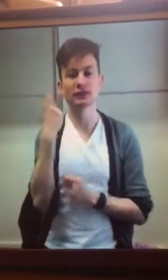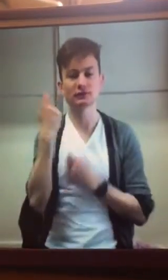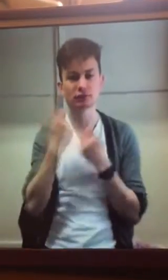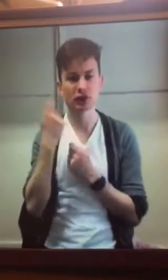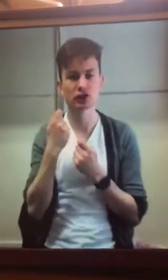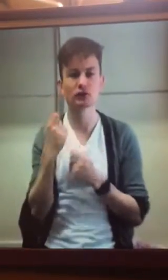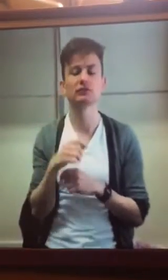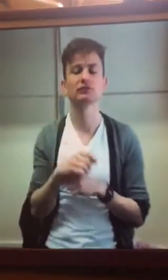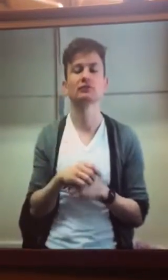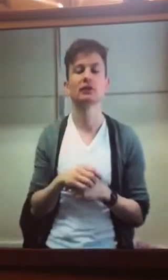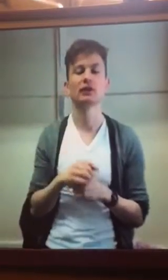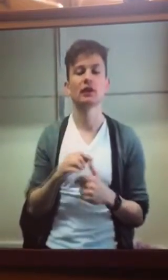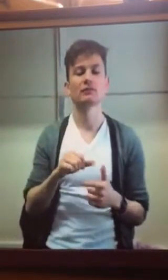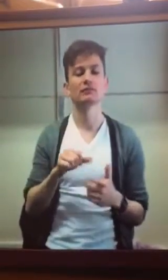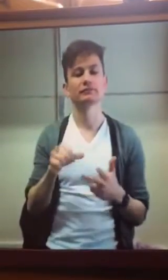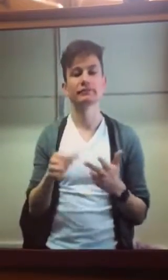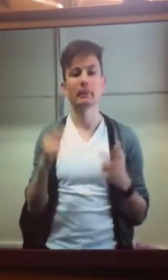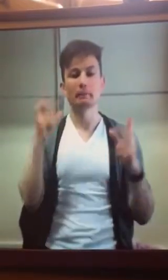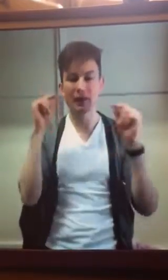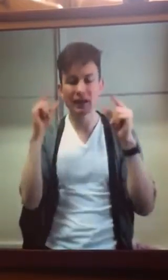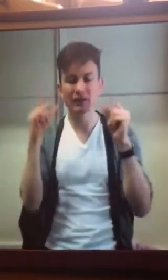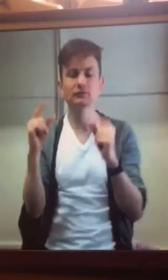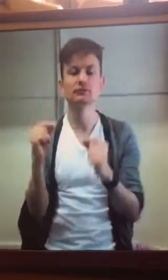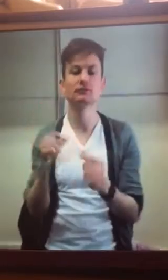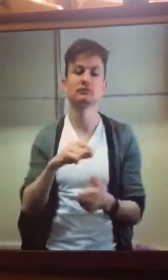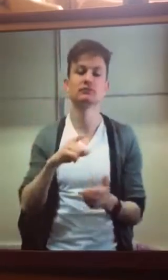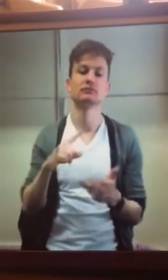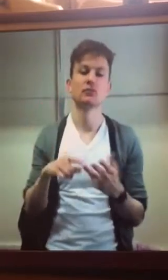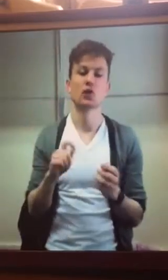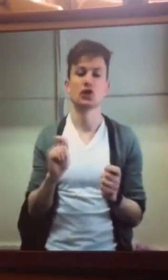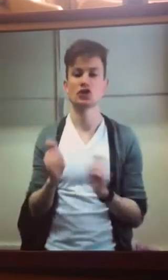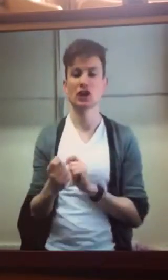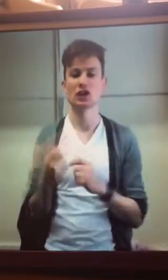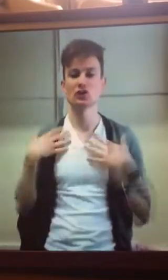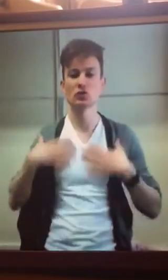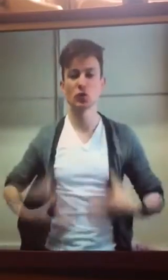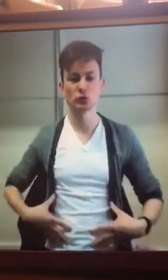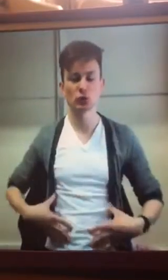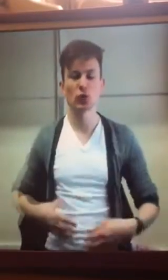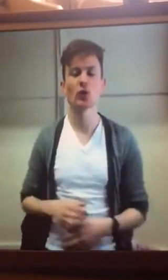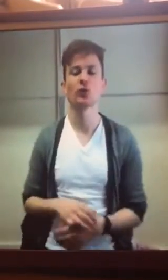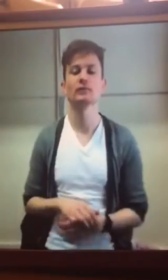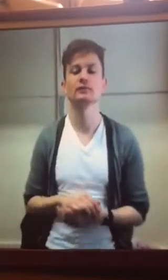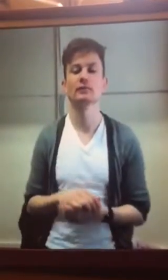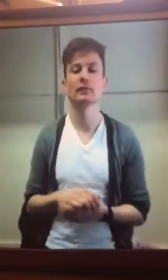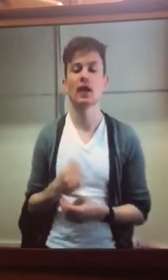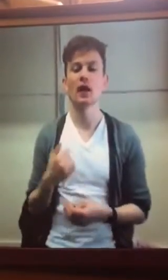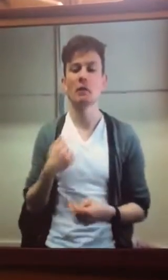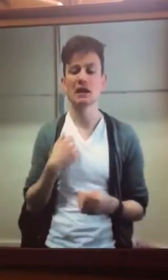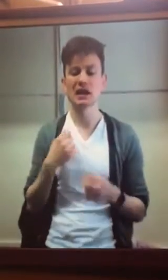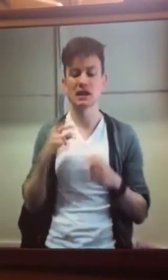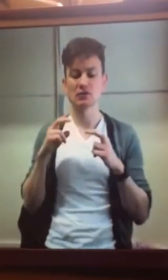several ways. For example, a head nod, a change in facial expressions, blinking, body